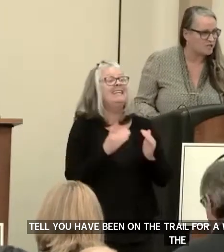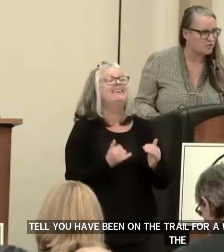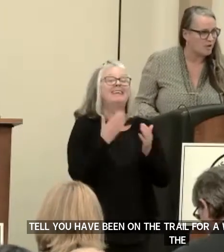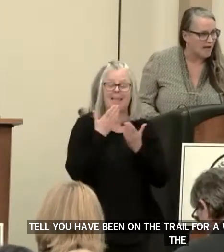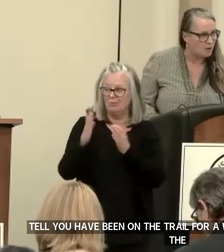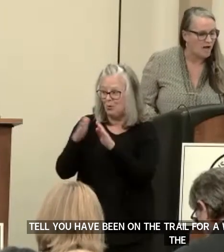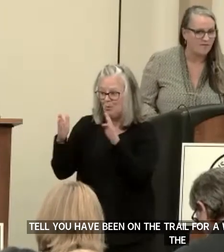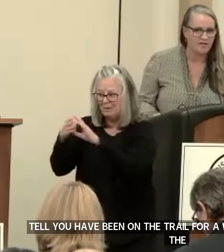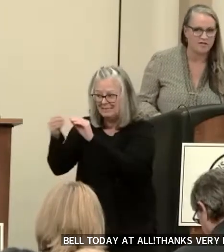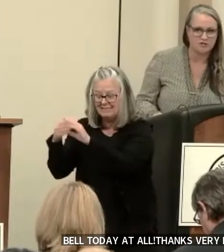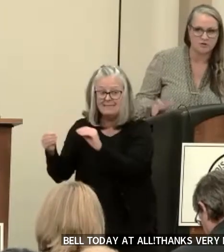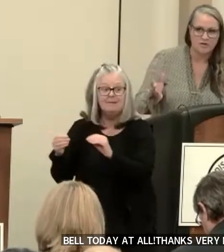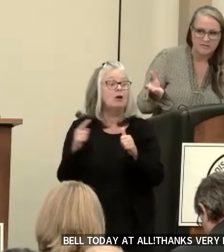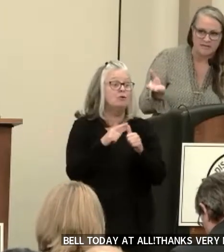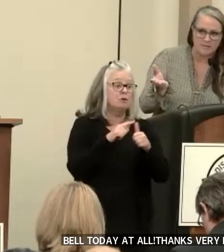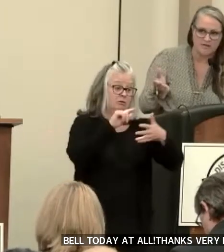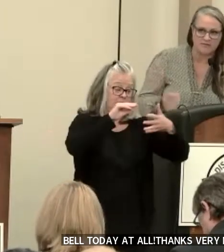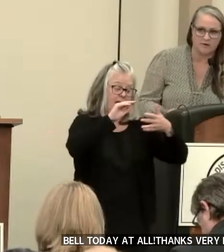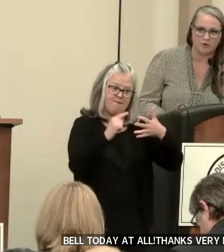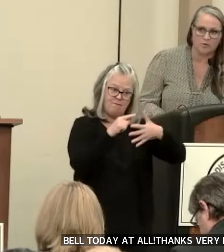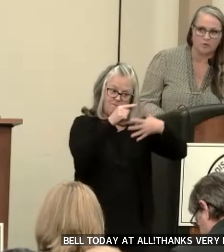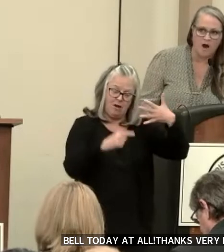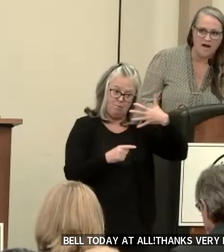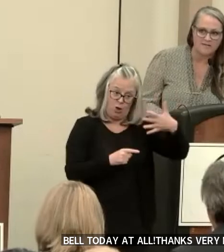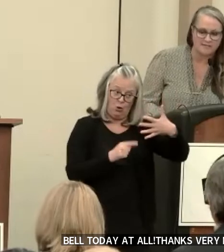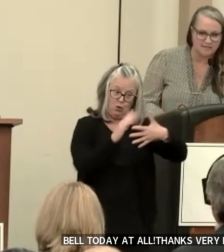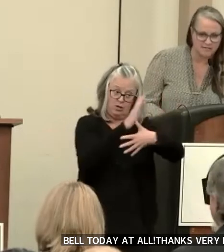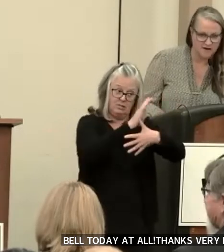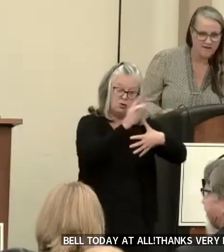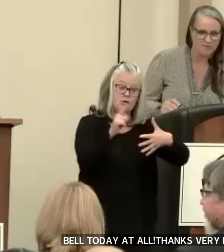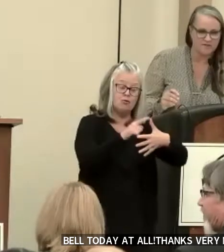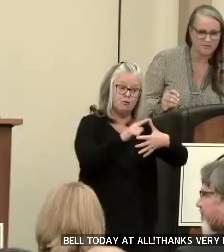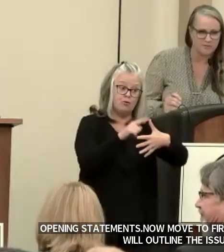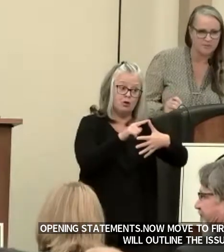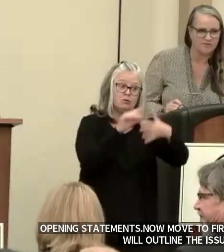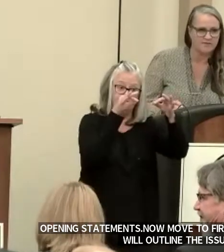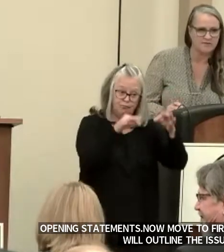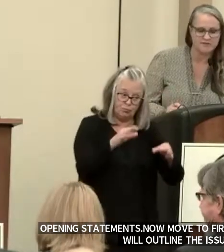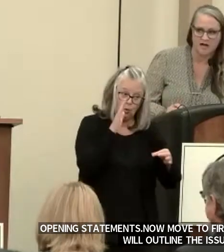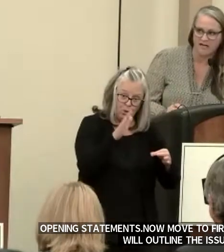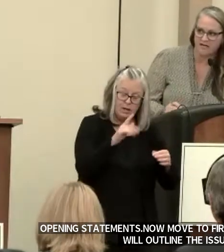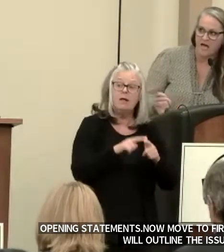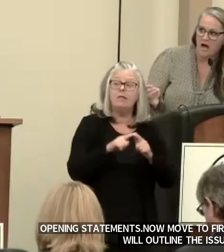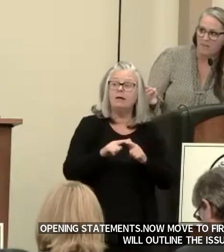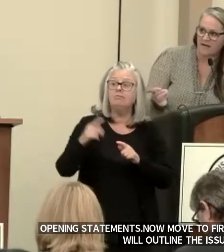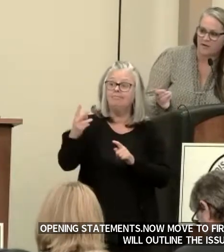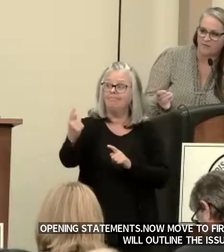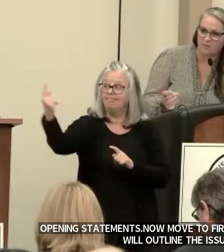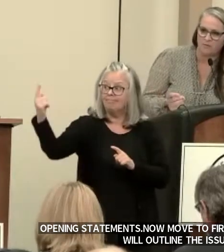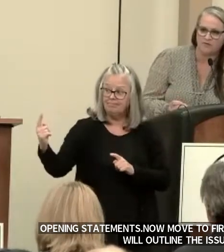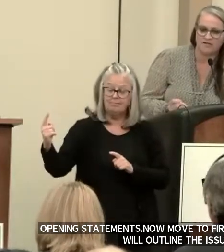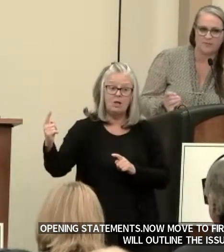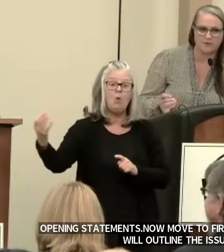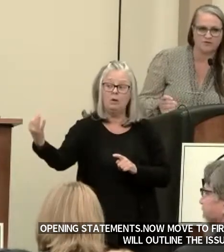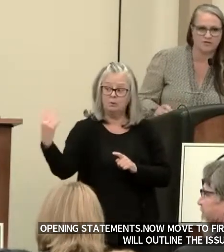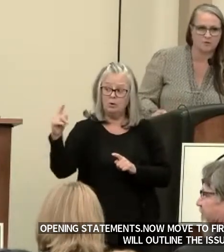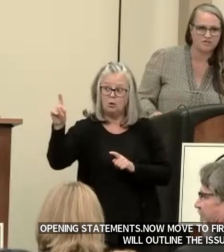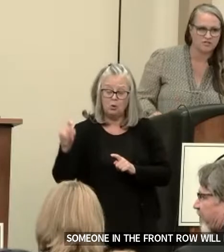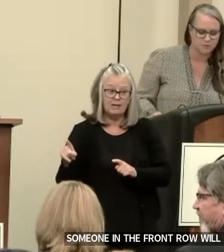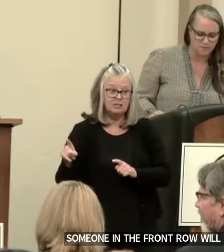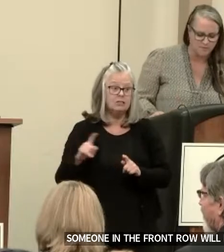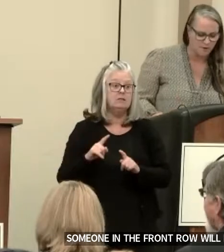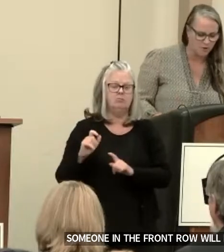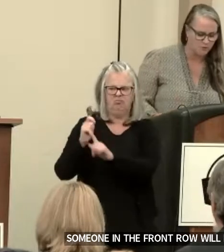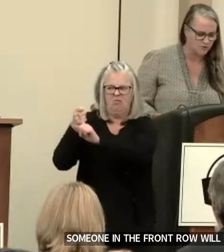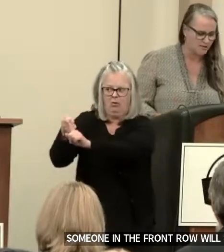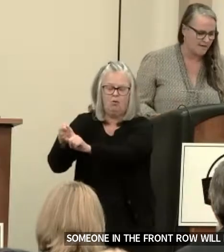priority issue. I'll outline the issue. Someone in the front row will rise, identify them. This has been previously decided. A microphone will move to that person and questions